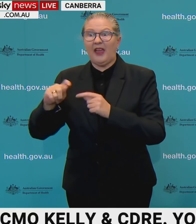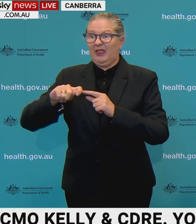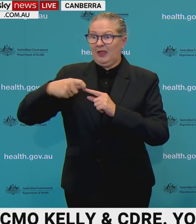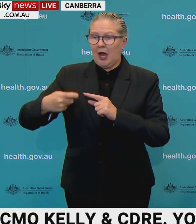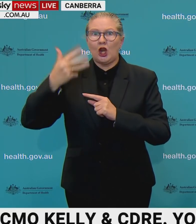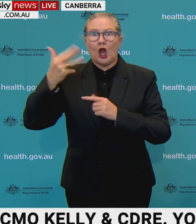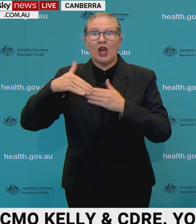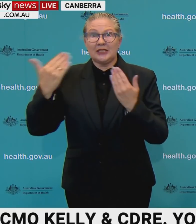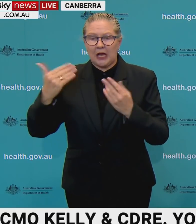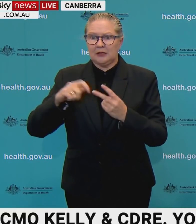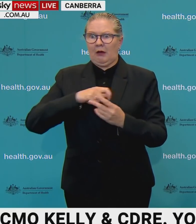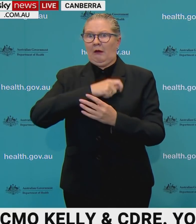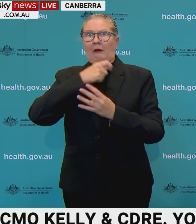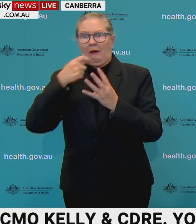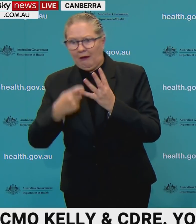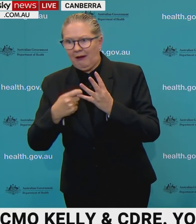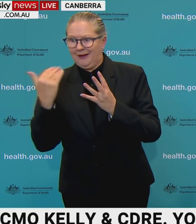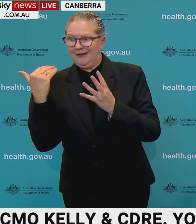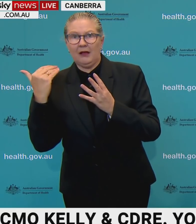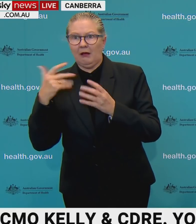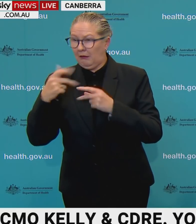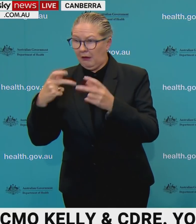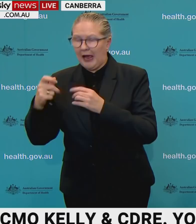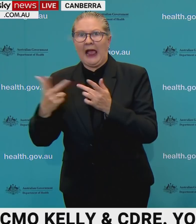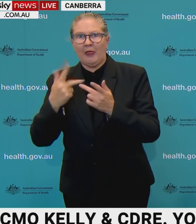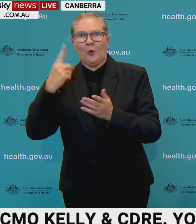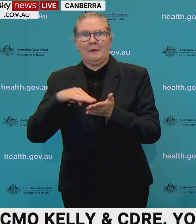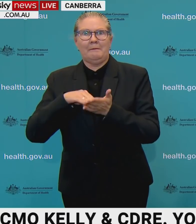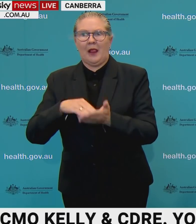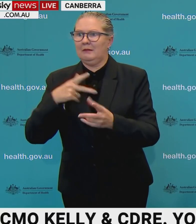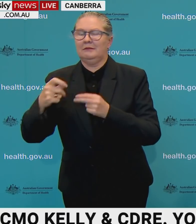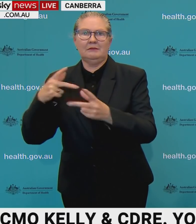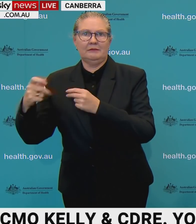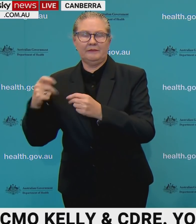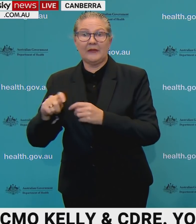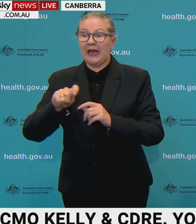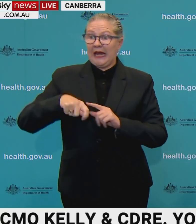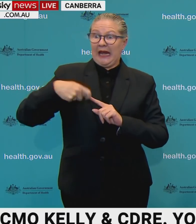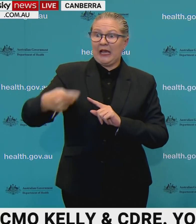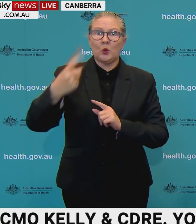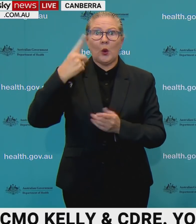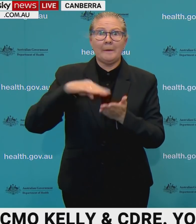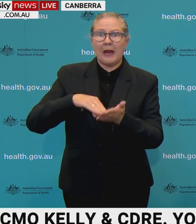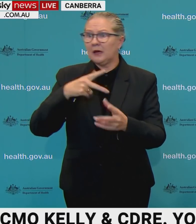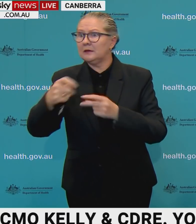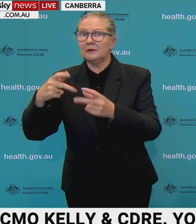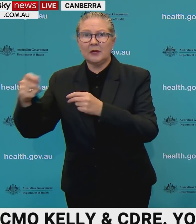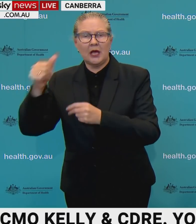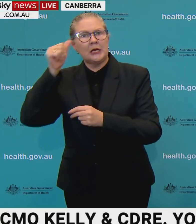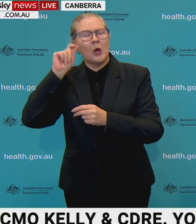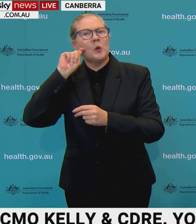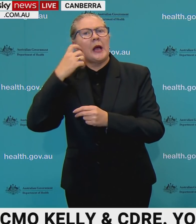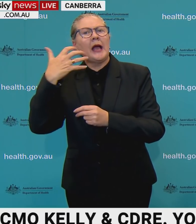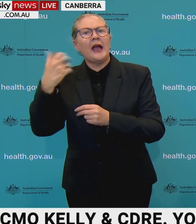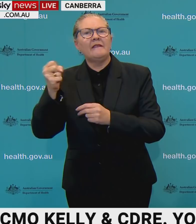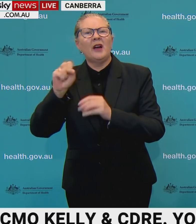our most recent million doses of vaccine administered. For our next million, despite having a national public holiday